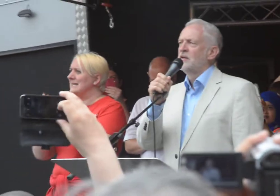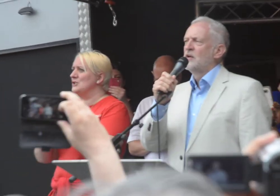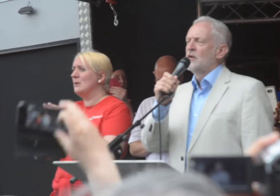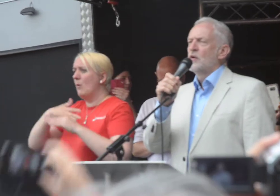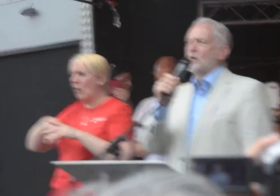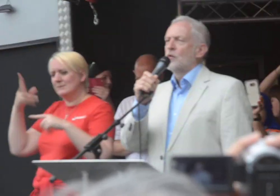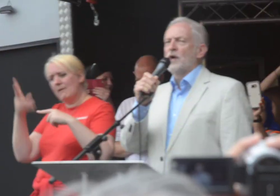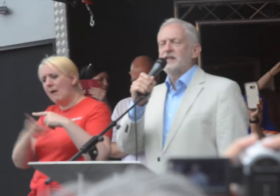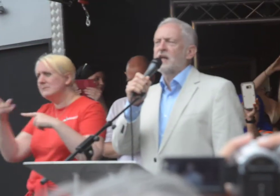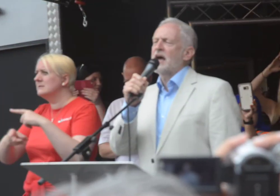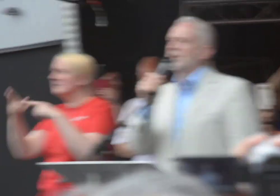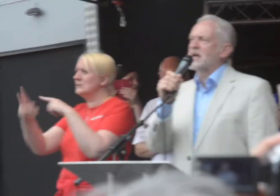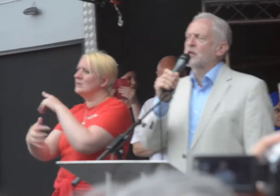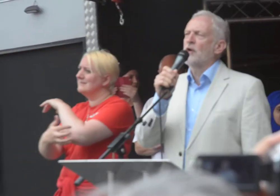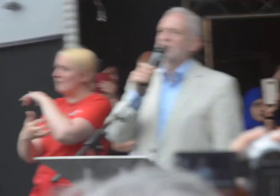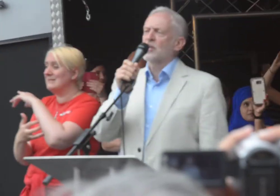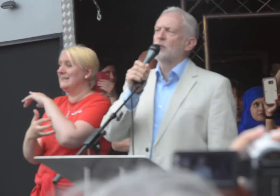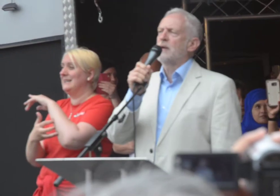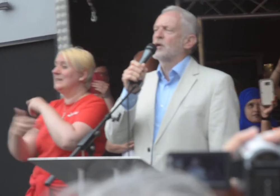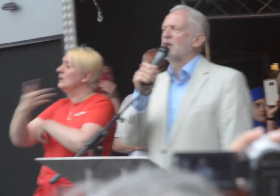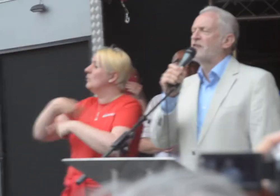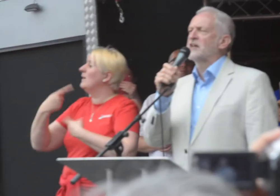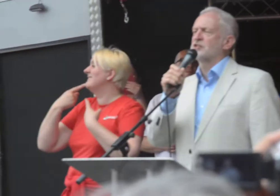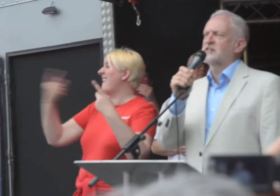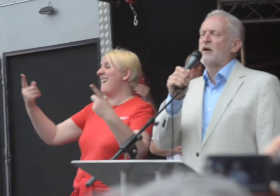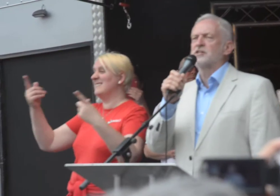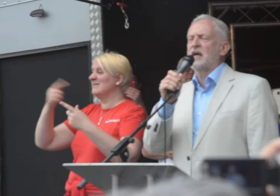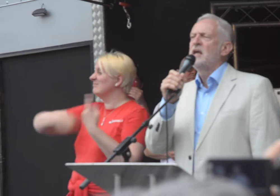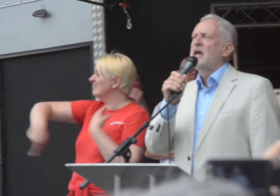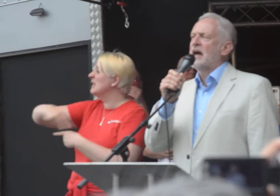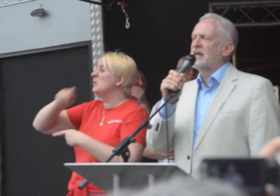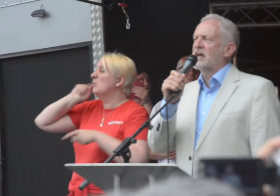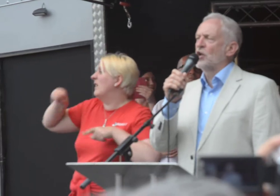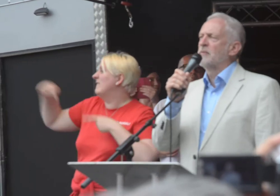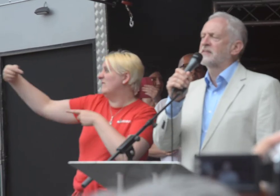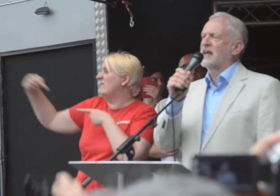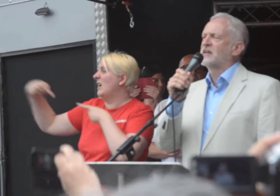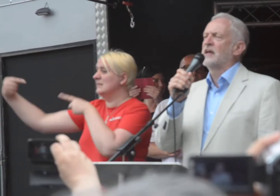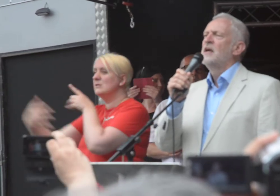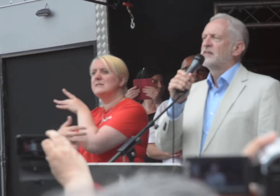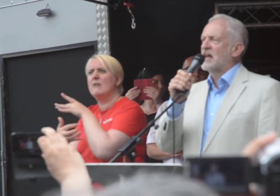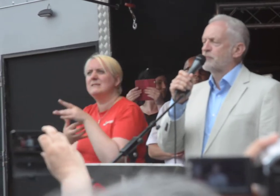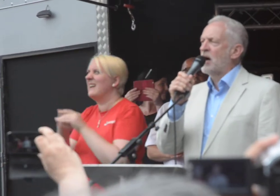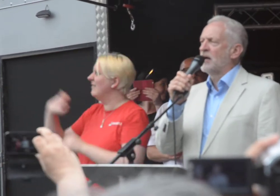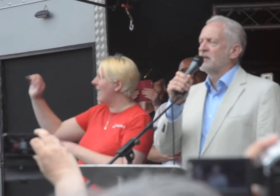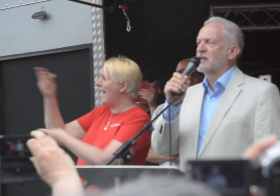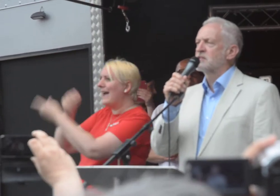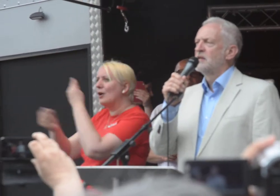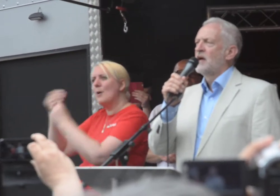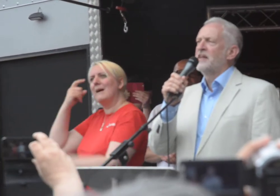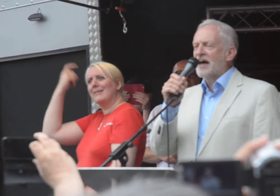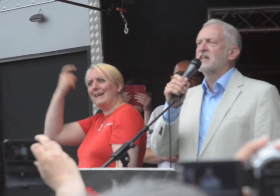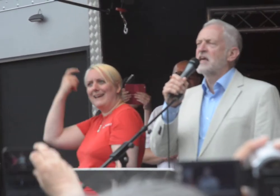austerity, we declared a declaration that we were going to fight austerity and the economic thinking that is behind